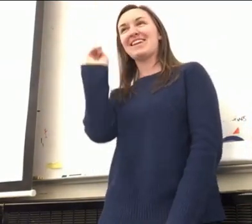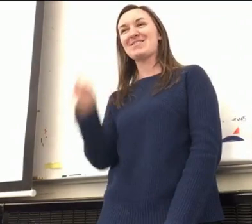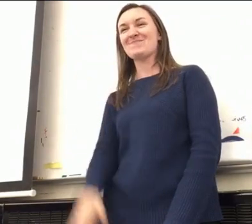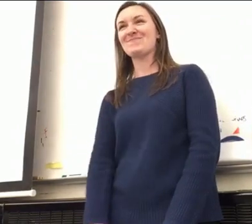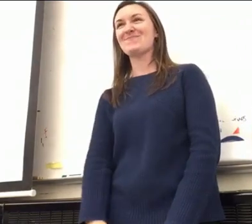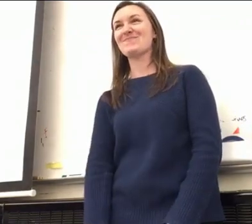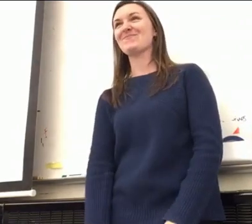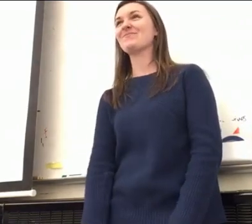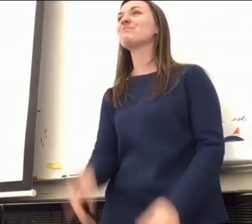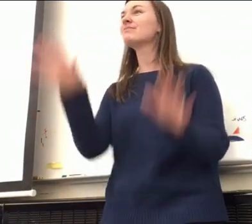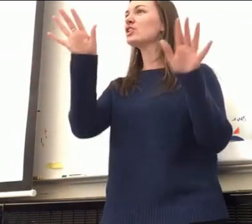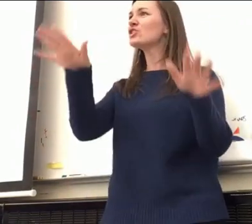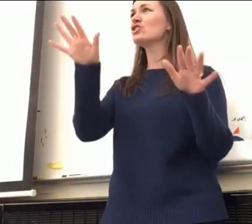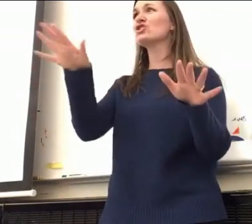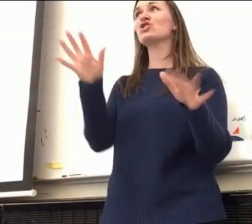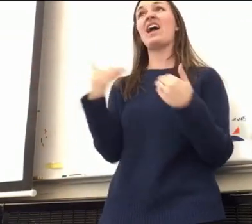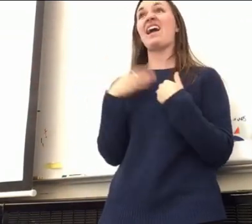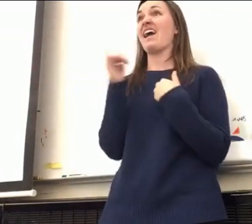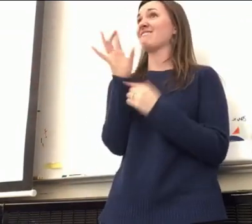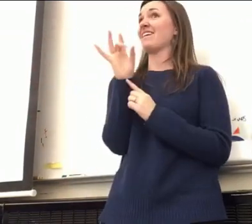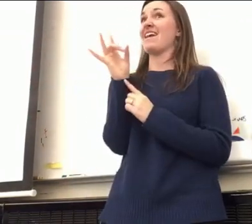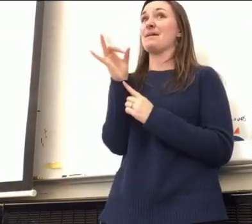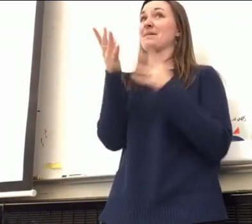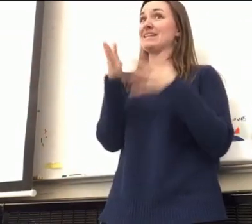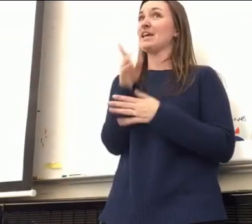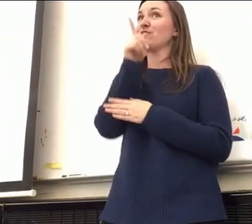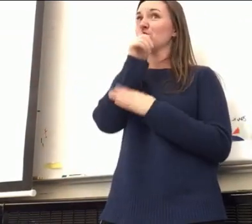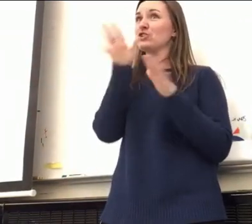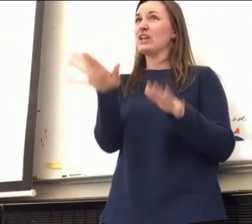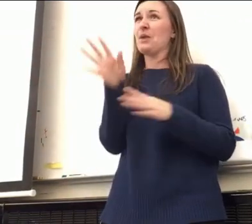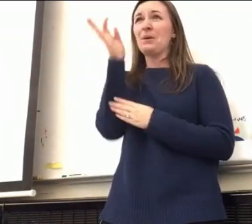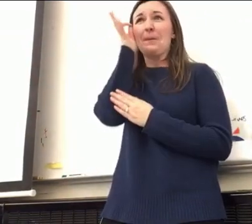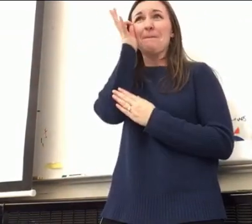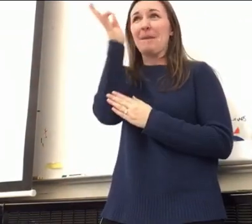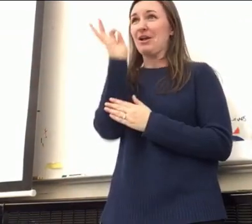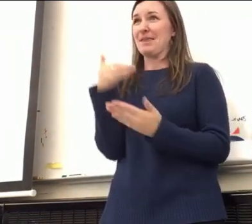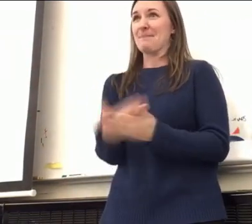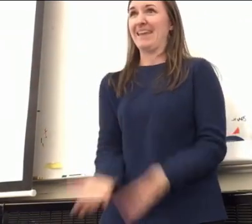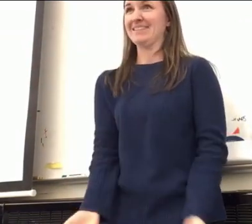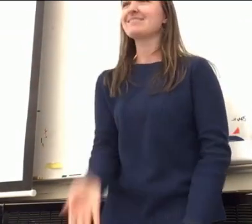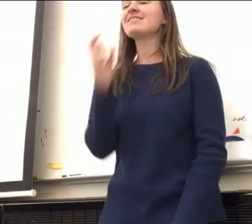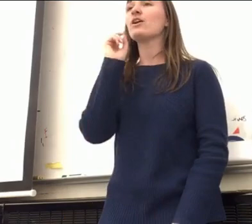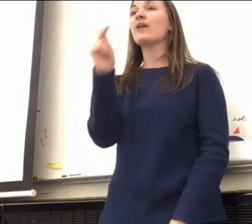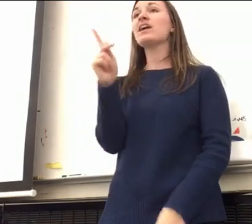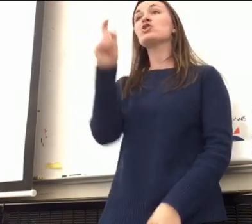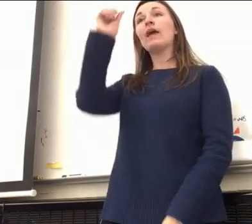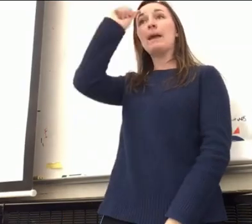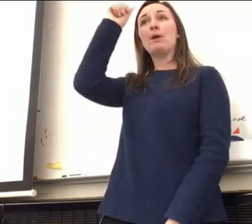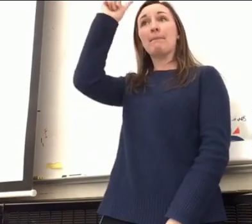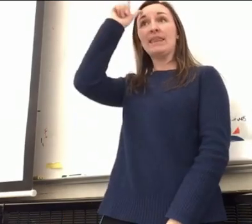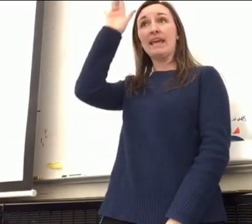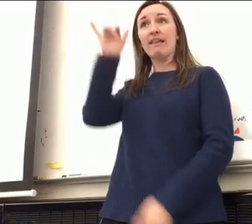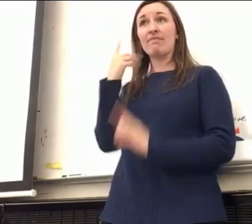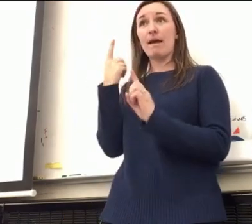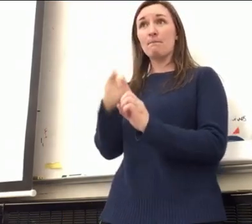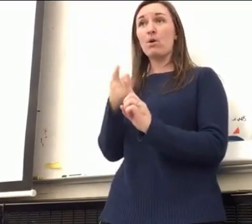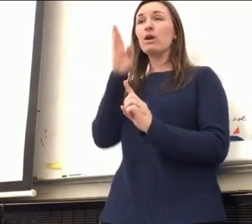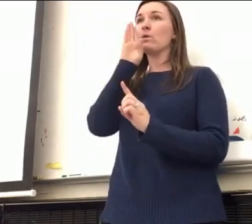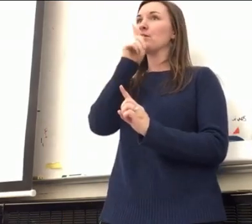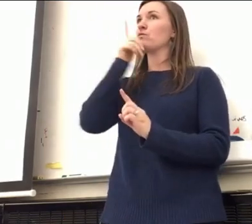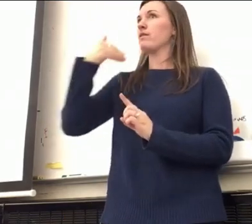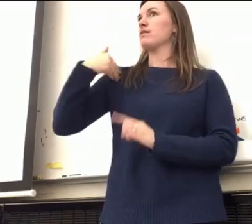Guys, I've got like 8 minutes left, and we're barely going to make it. Abraham Lincoln at this point is going to be a very